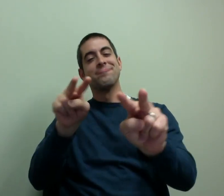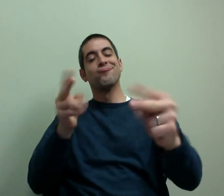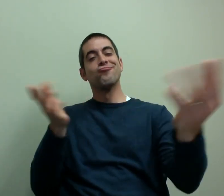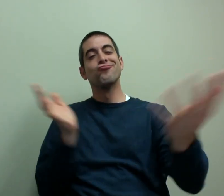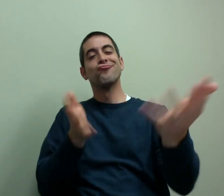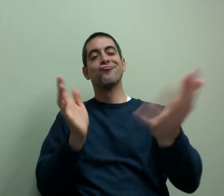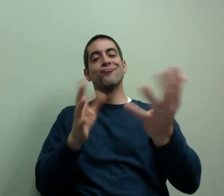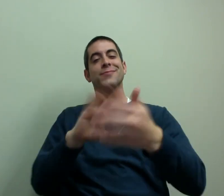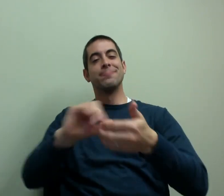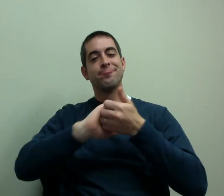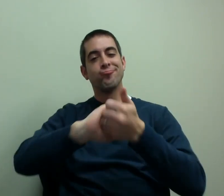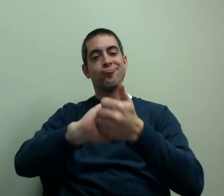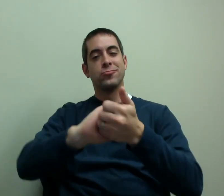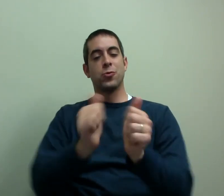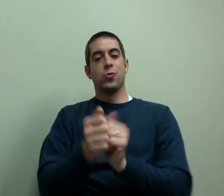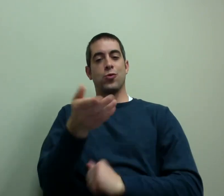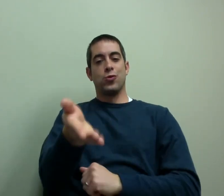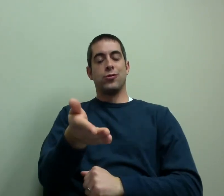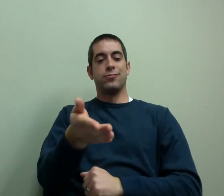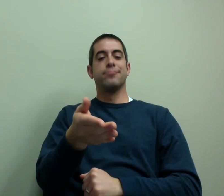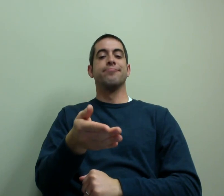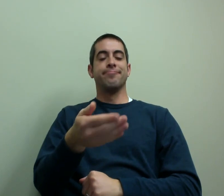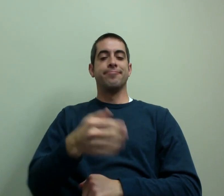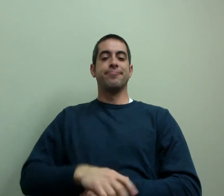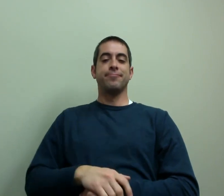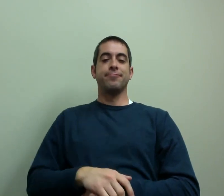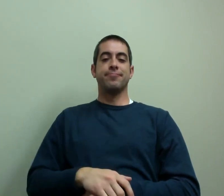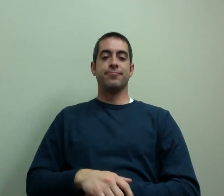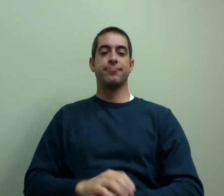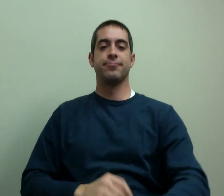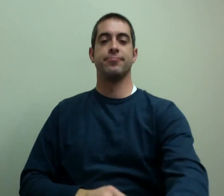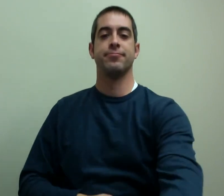Garth Sponseller, NIC Education K-12, DeafLink Director.